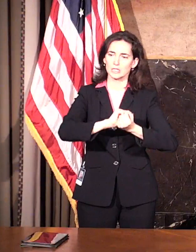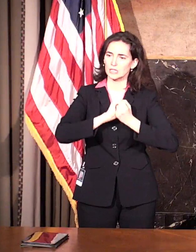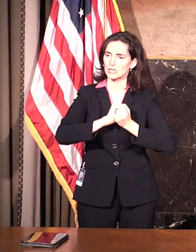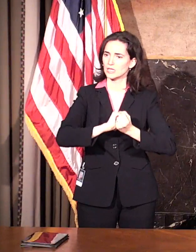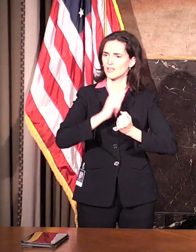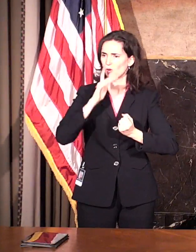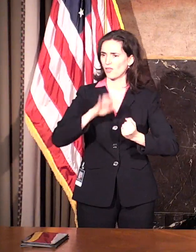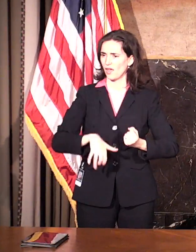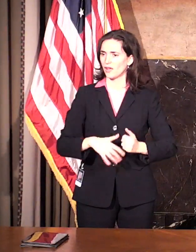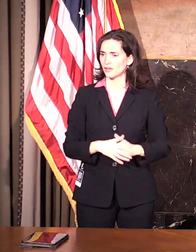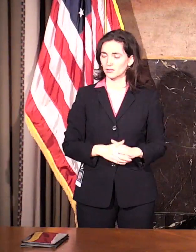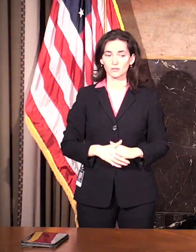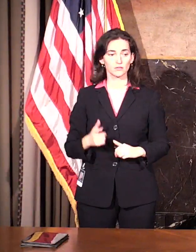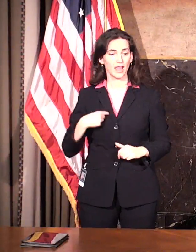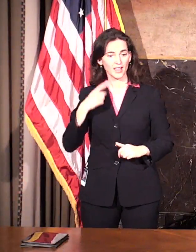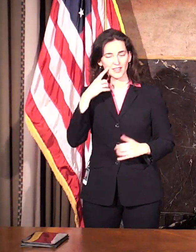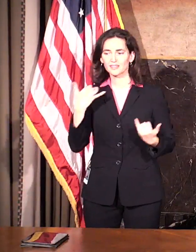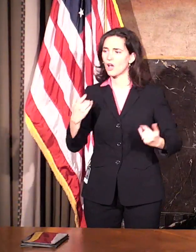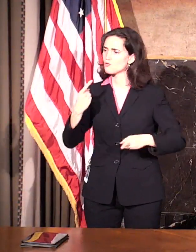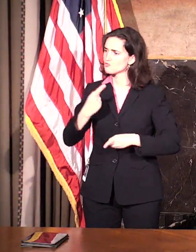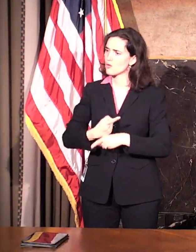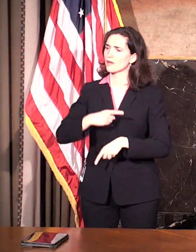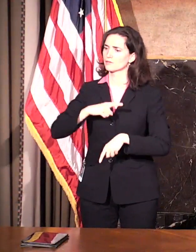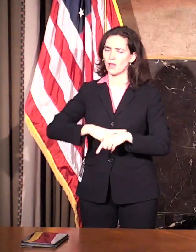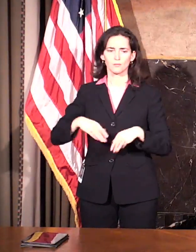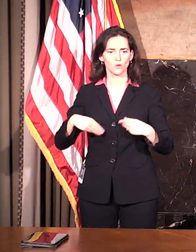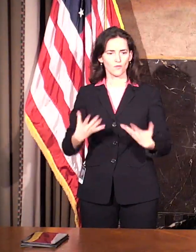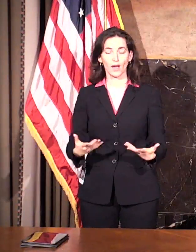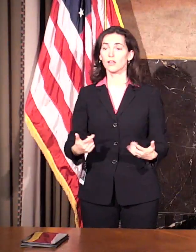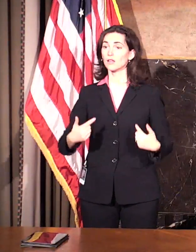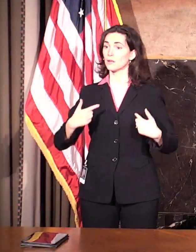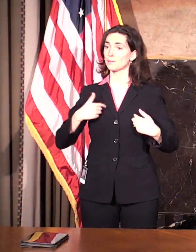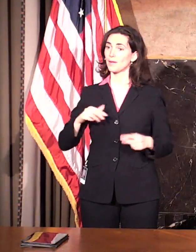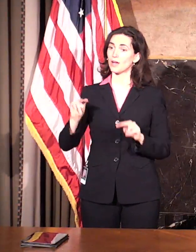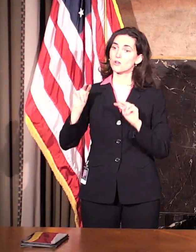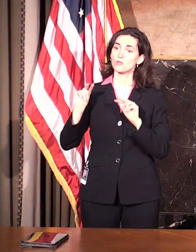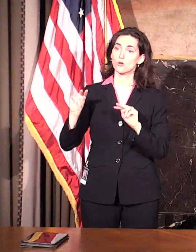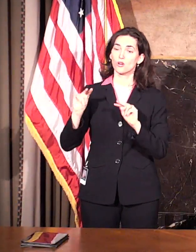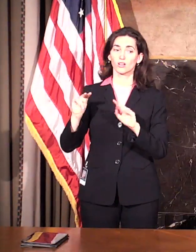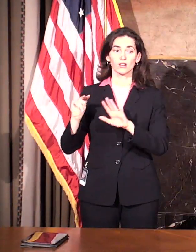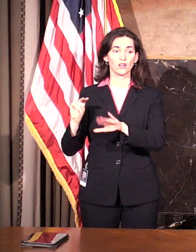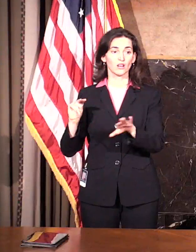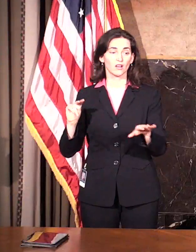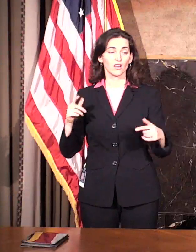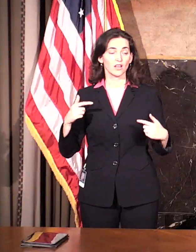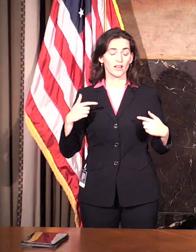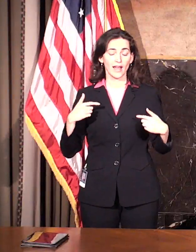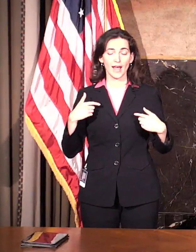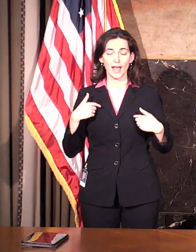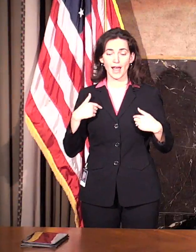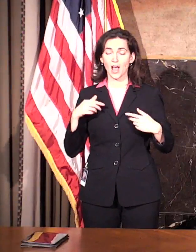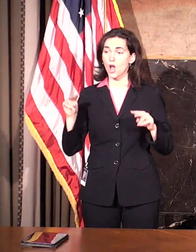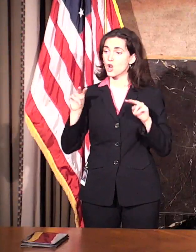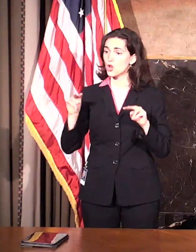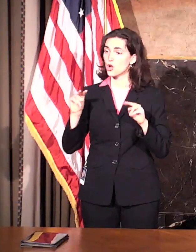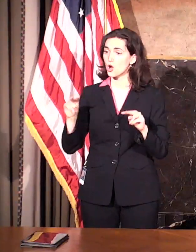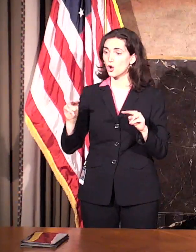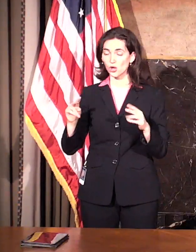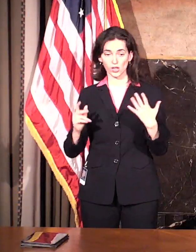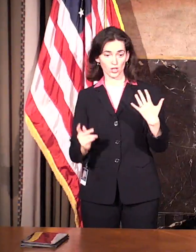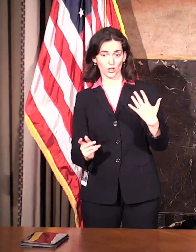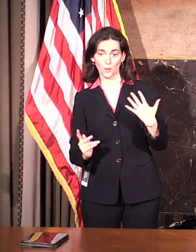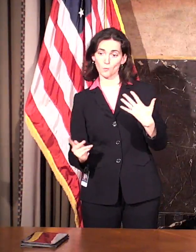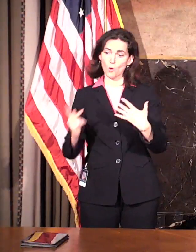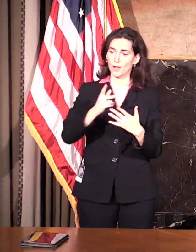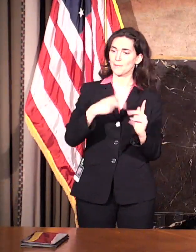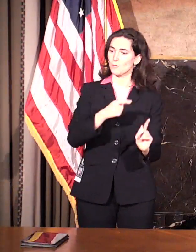I think it's the right thing to do, and I look forward, by the way, to expanding these priority groups